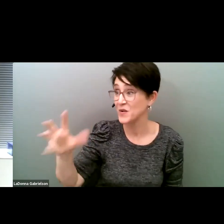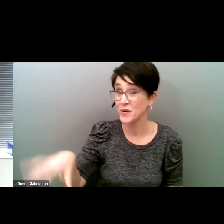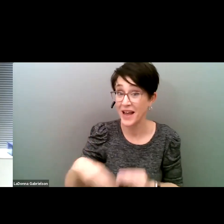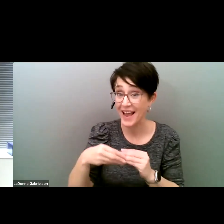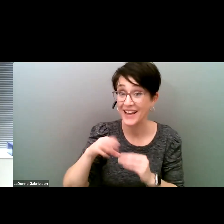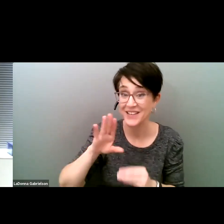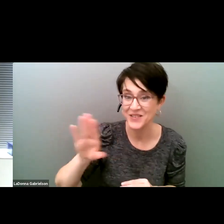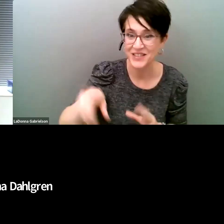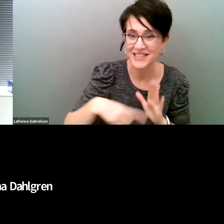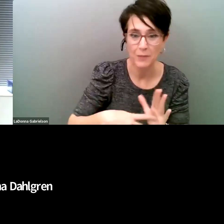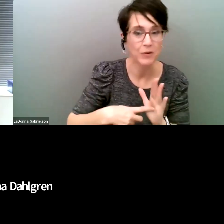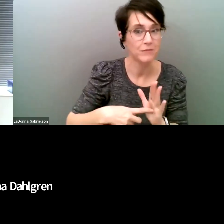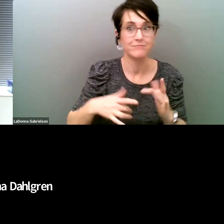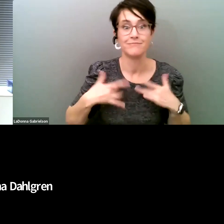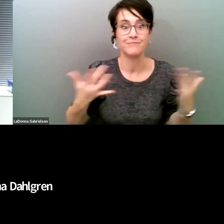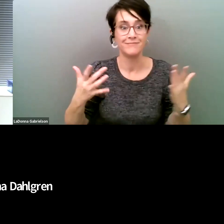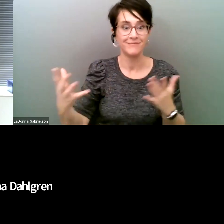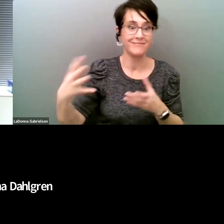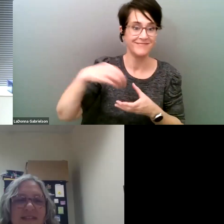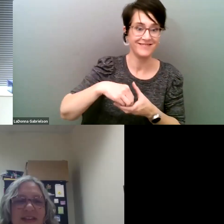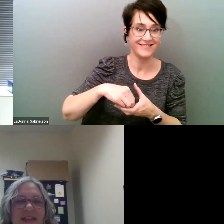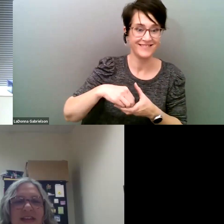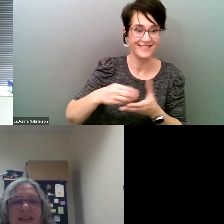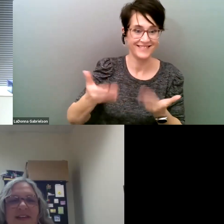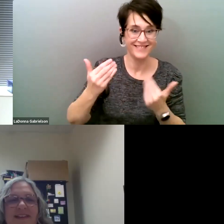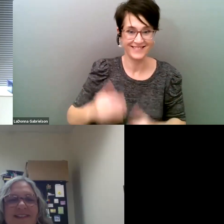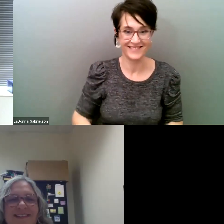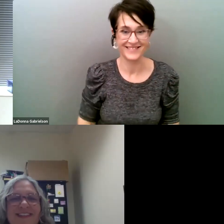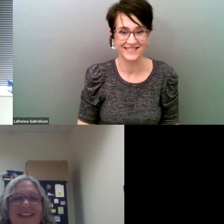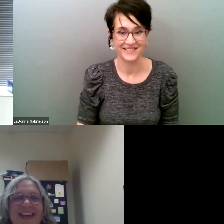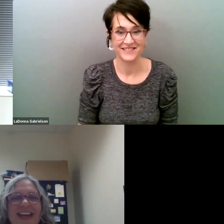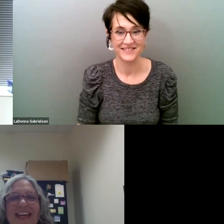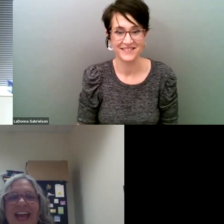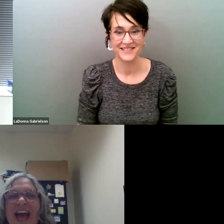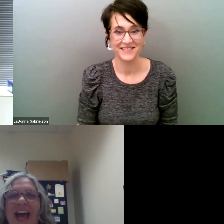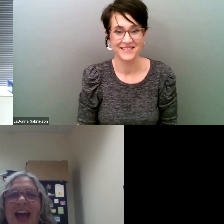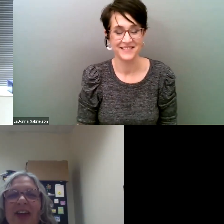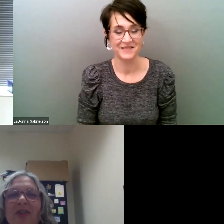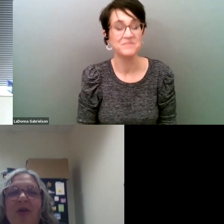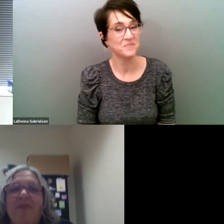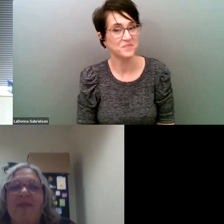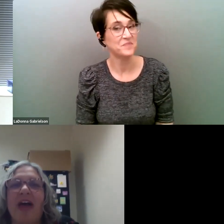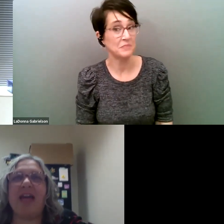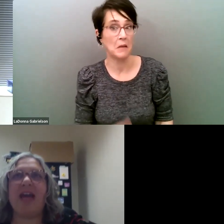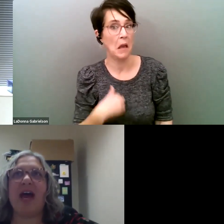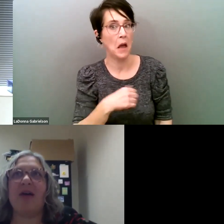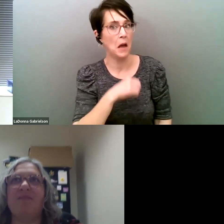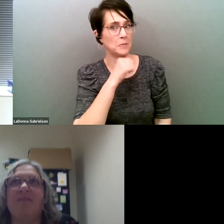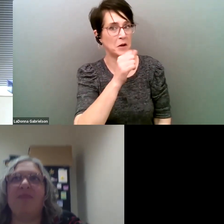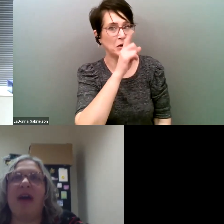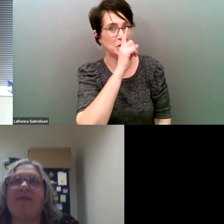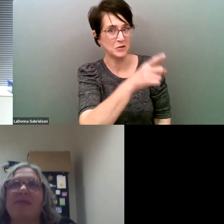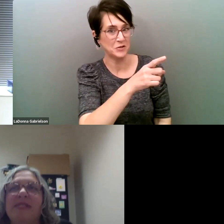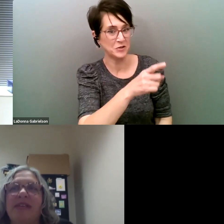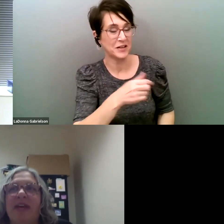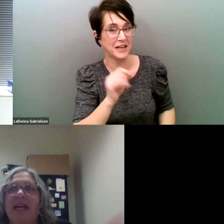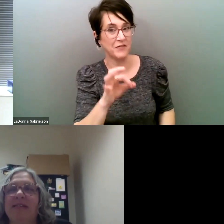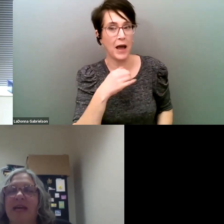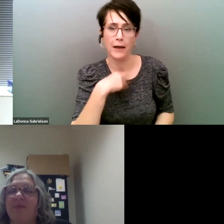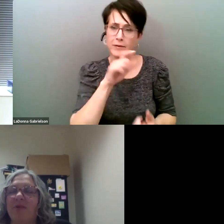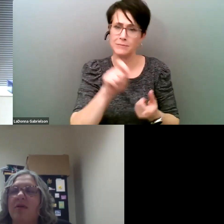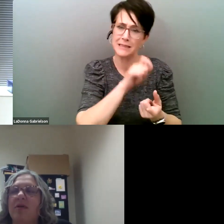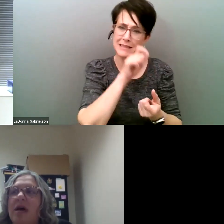use, I'd be happy to give her some space. Yeah, I don't know if I have a